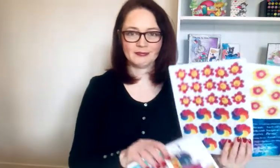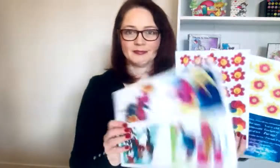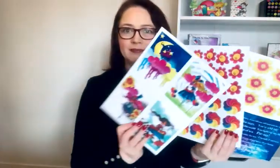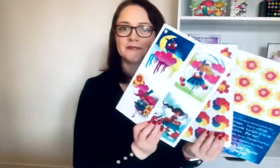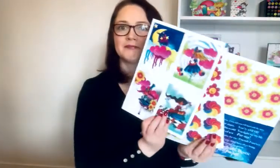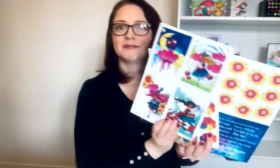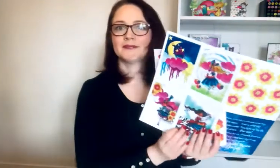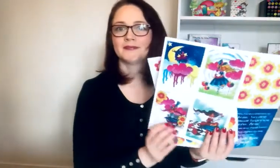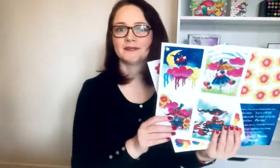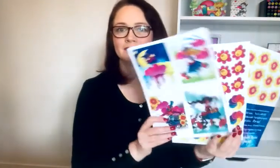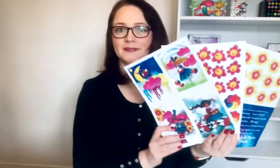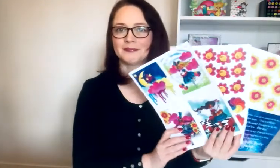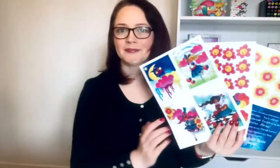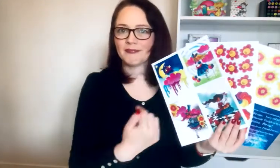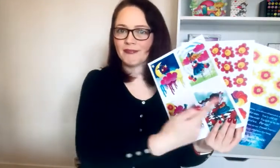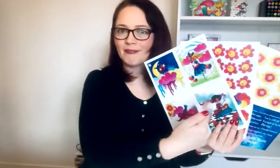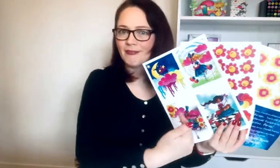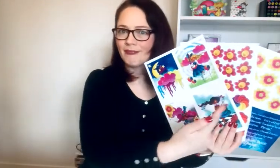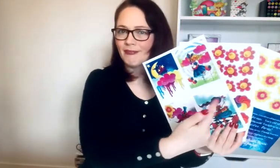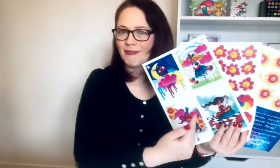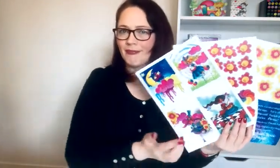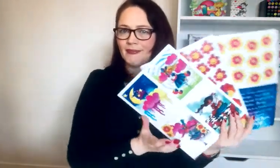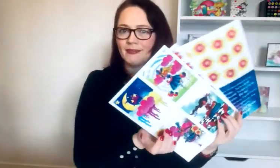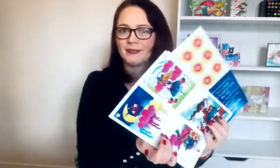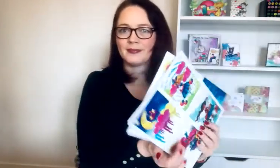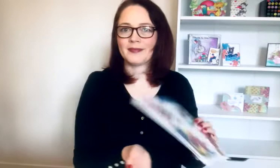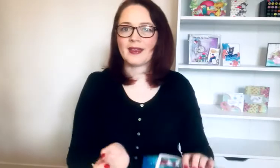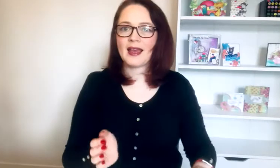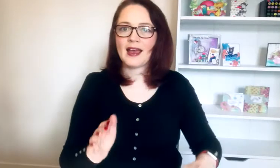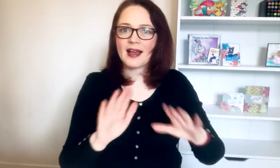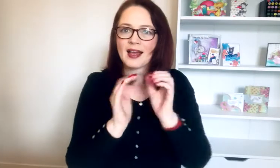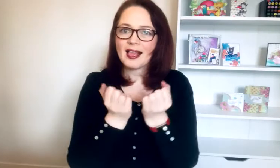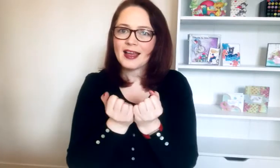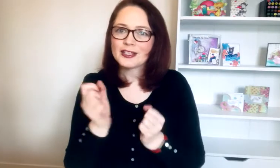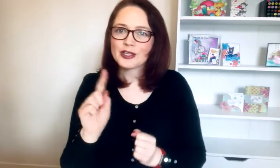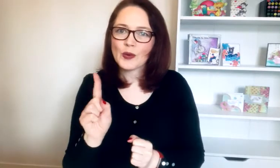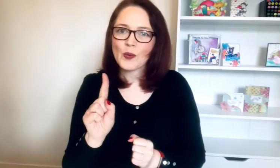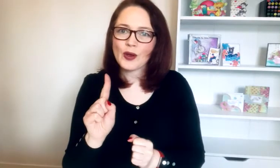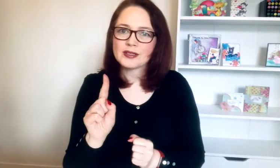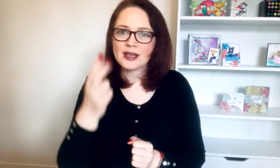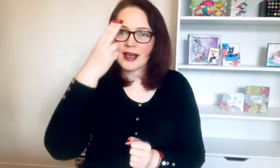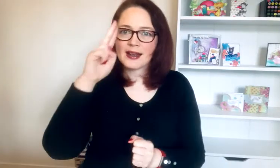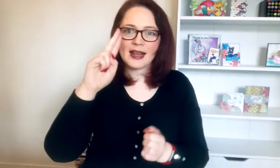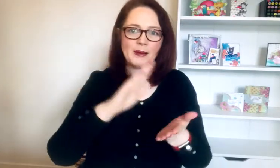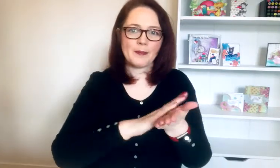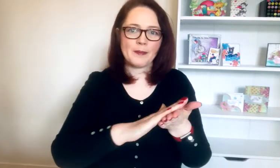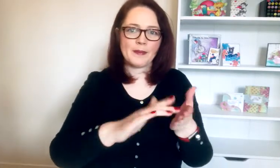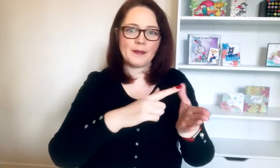So all of these, the toppers and the fussy cuts, they are part of a collection at JMC Designs. The